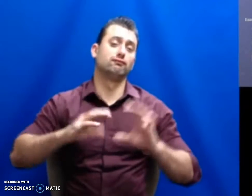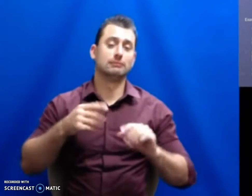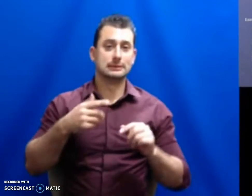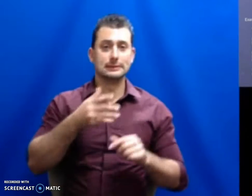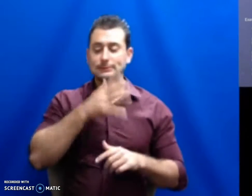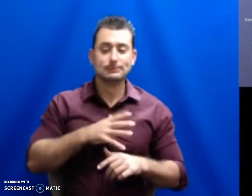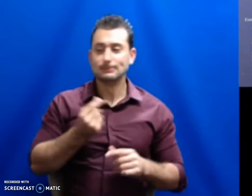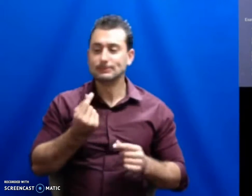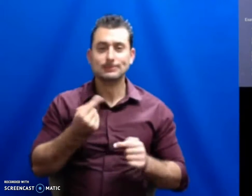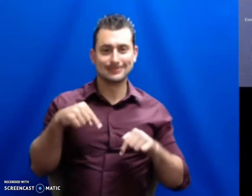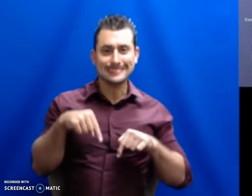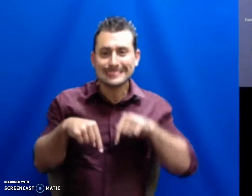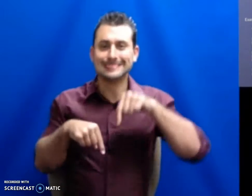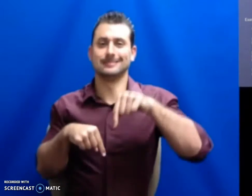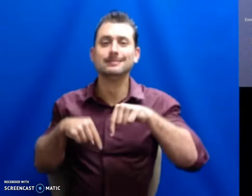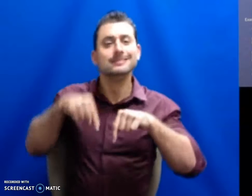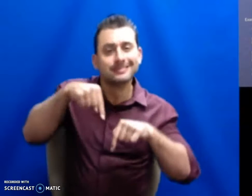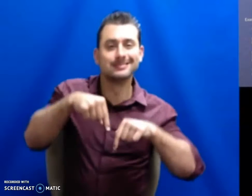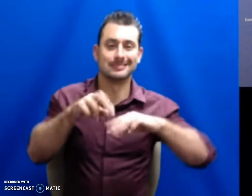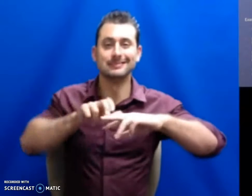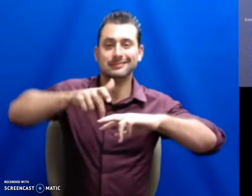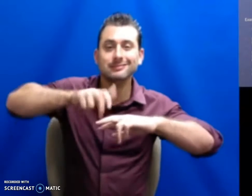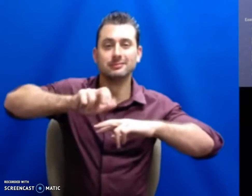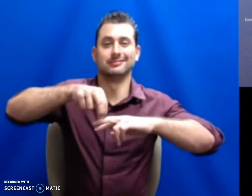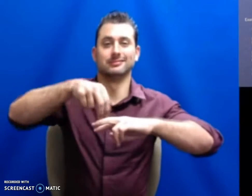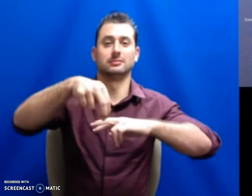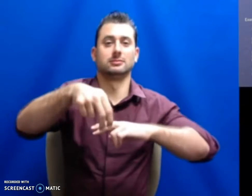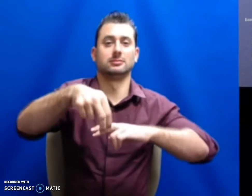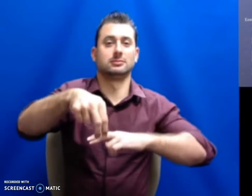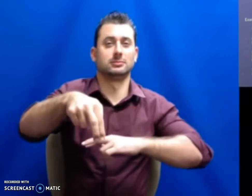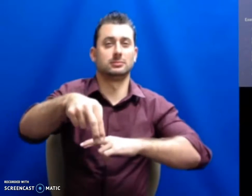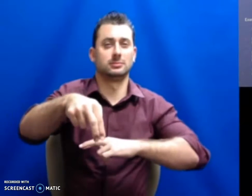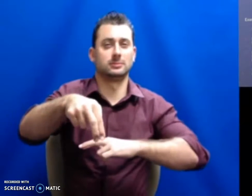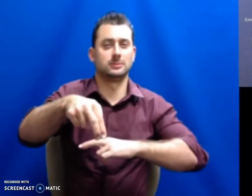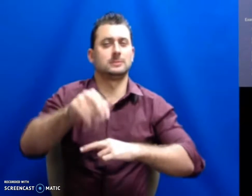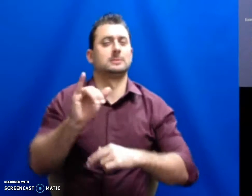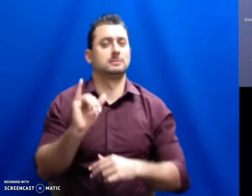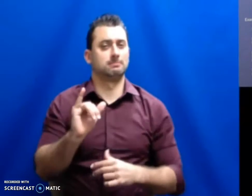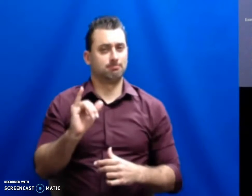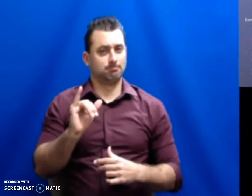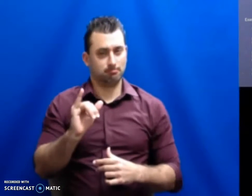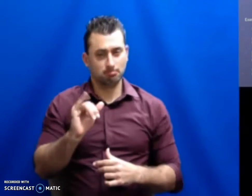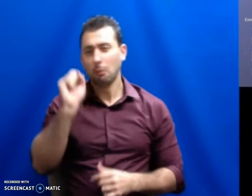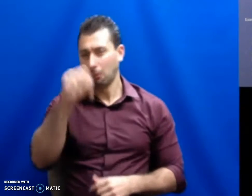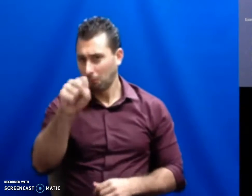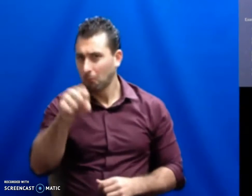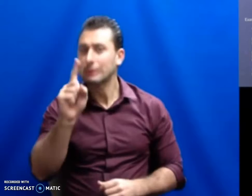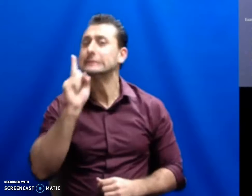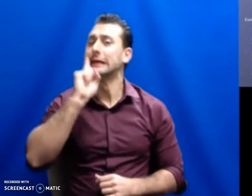Instead of trying to help her and what's happening, they just ignore her. So instead of trying to see the situation, she just kind of